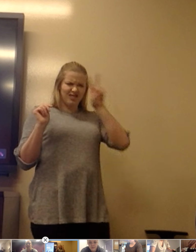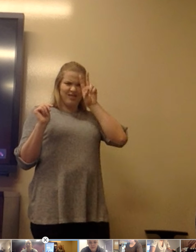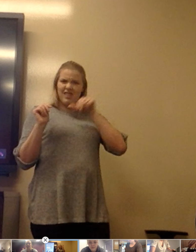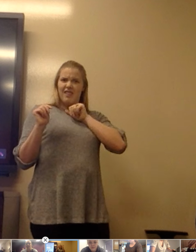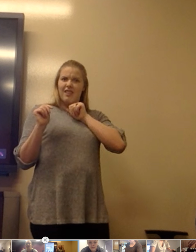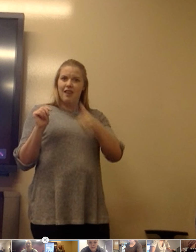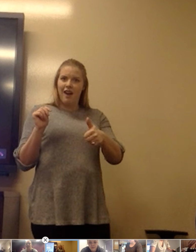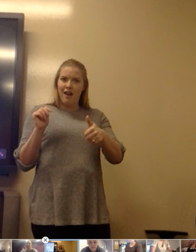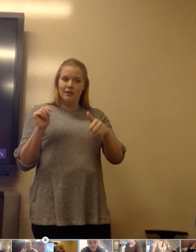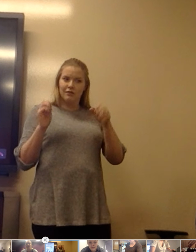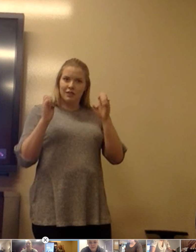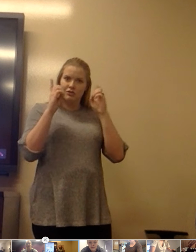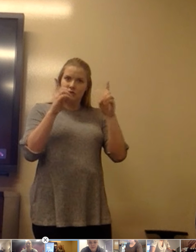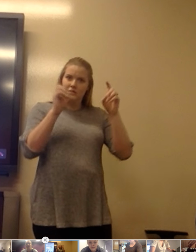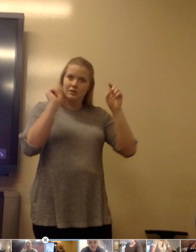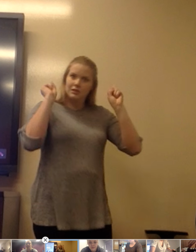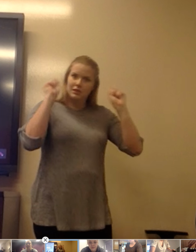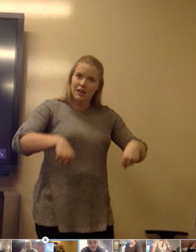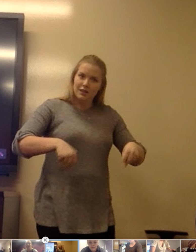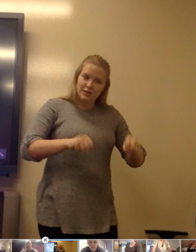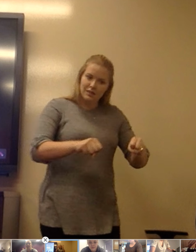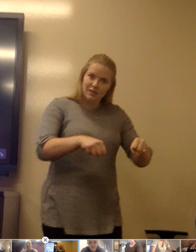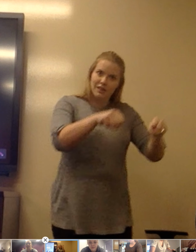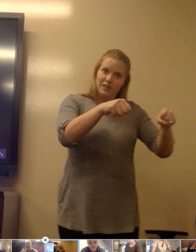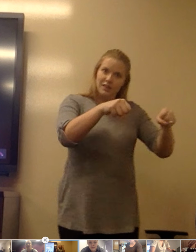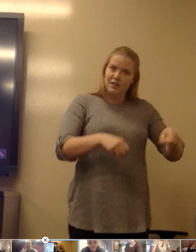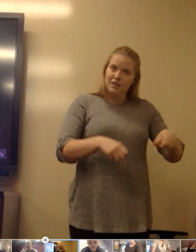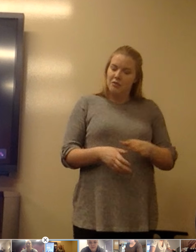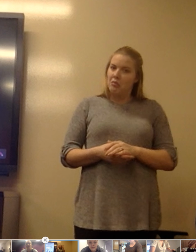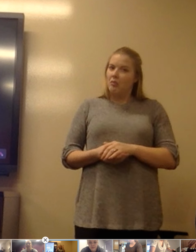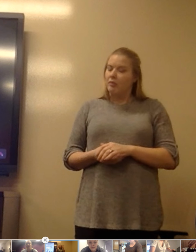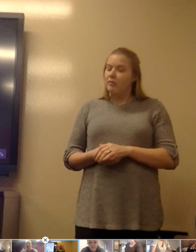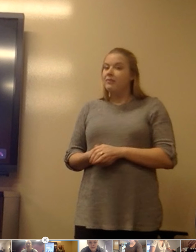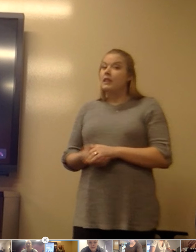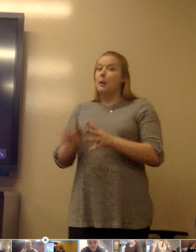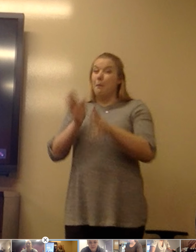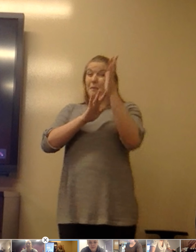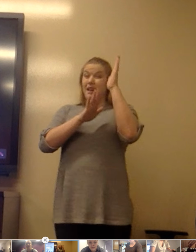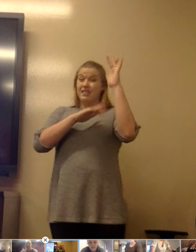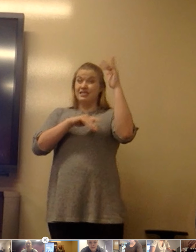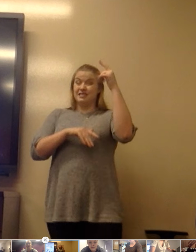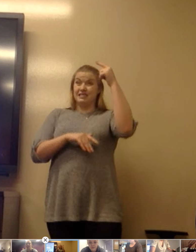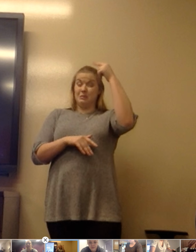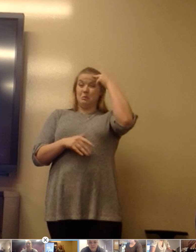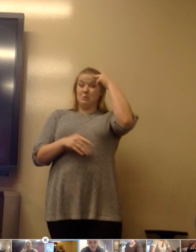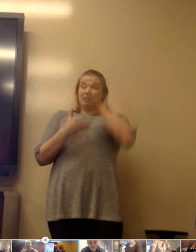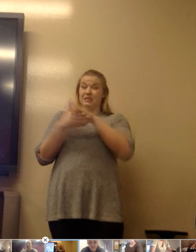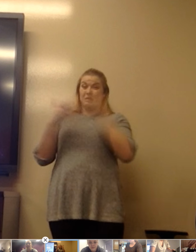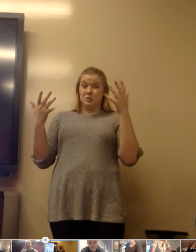the alphabet. And he realized, wow, she's not stupid. She can pick up language. She's able.